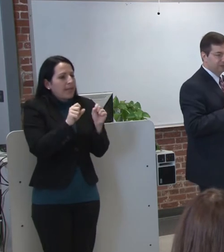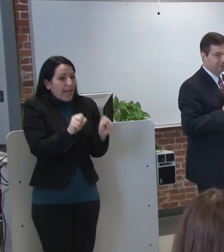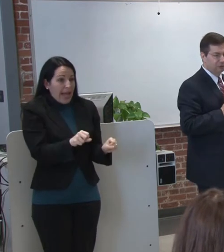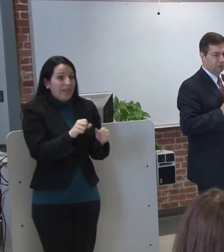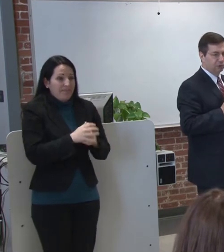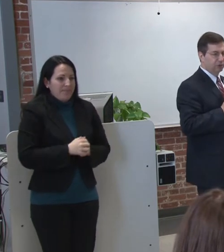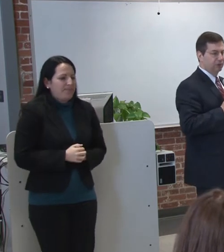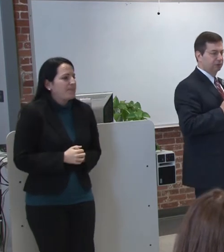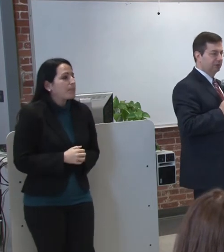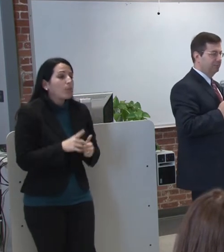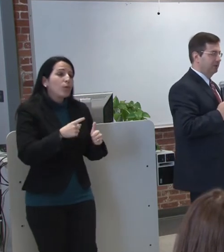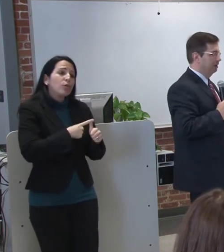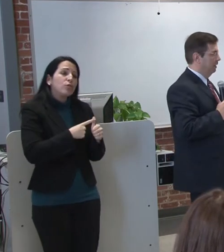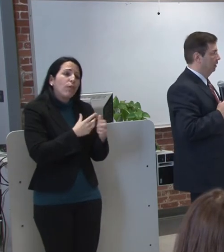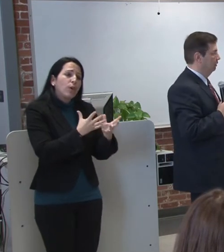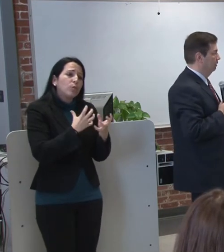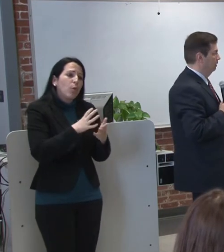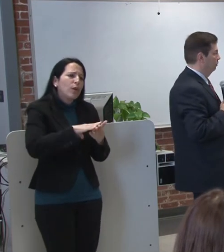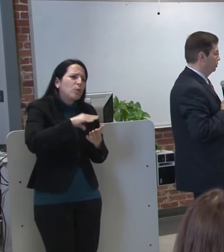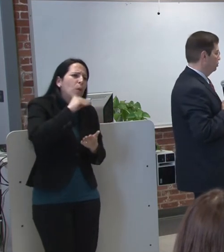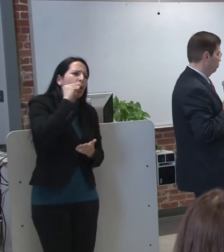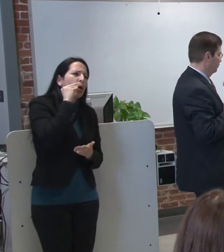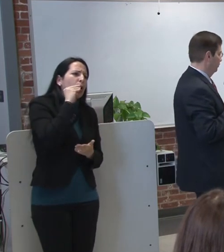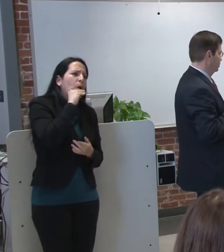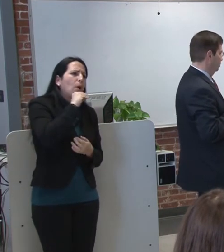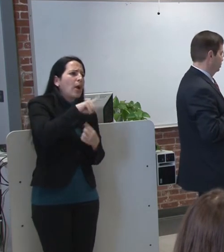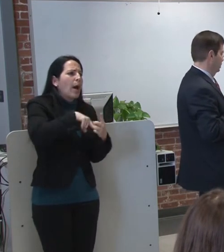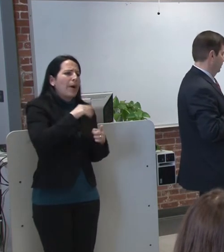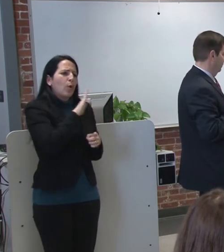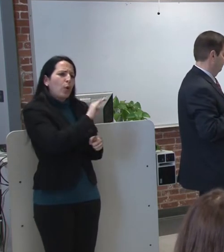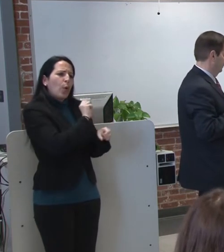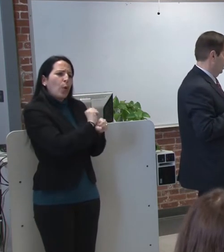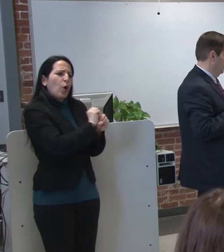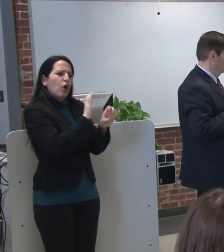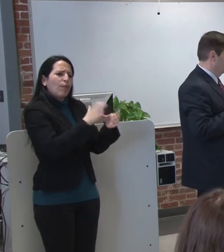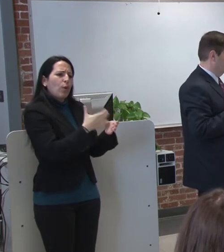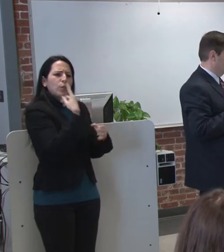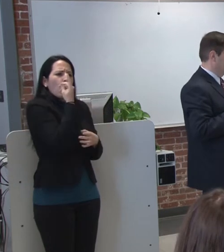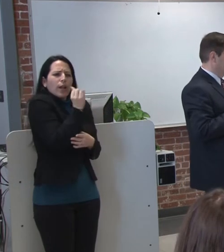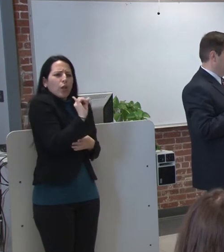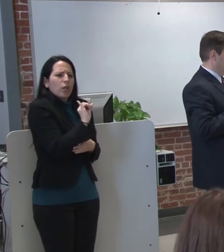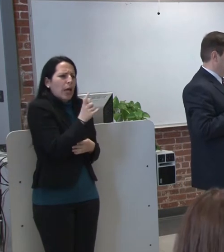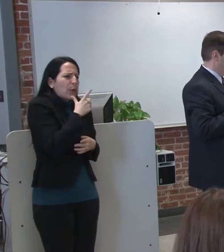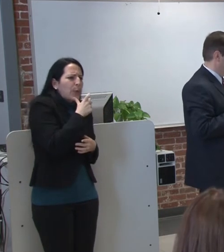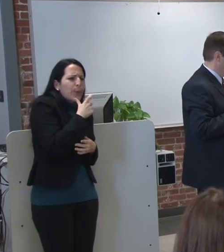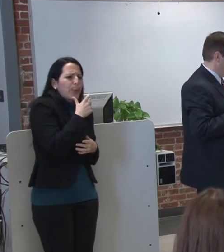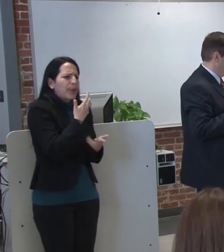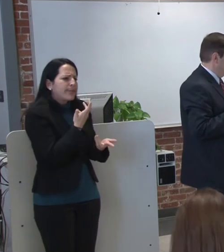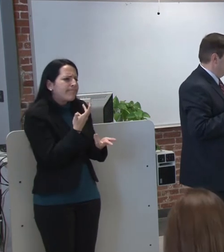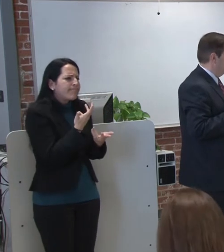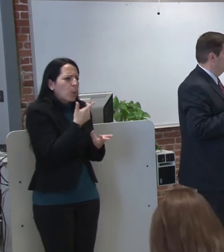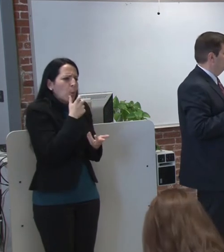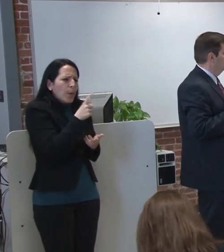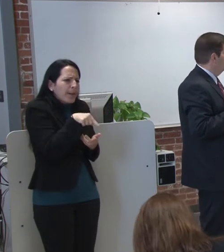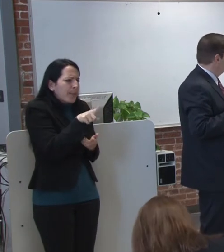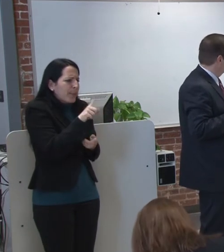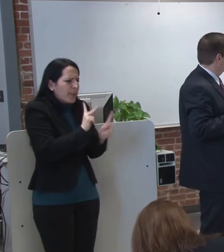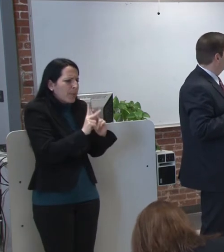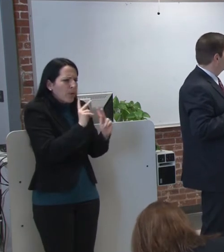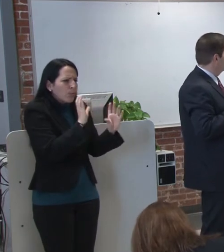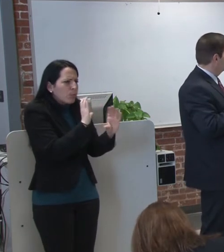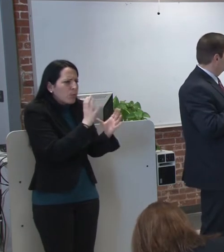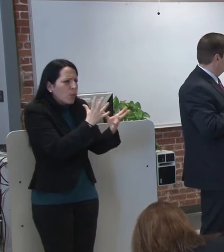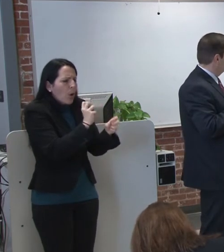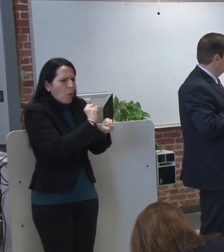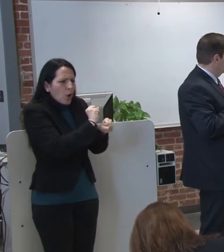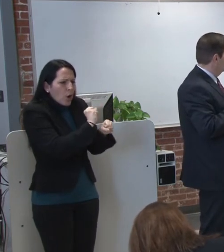like to kind of learn a little bit about what your workforce looks like. So basically, what are the